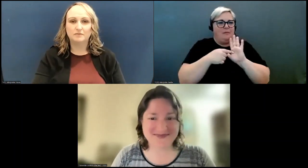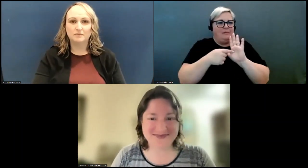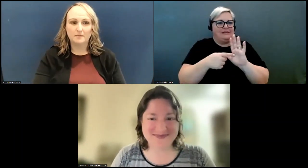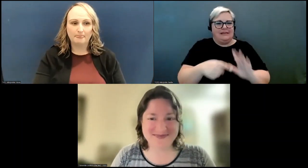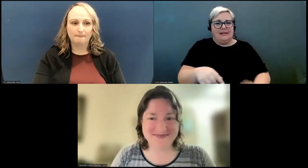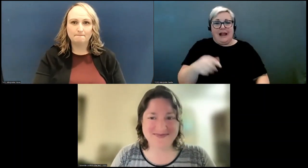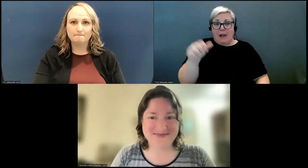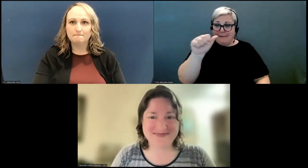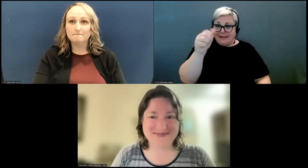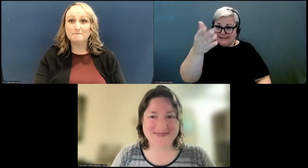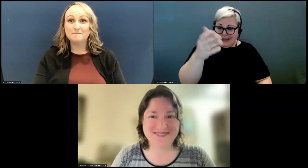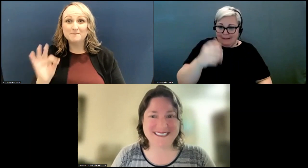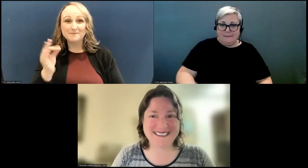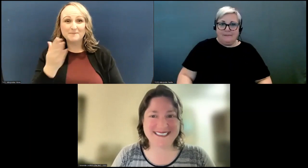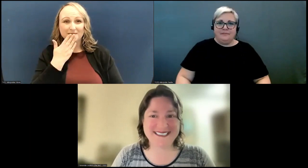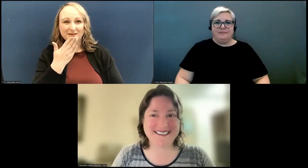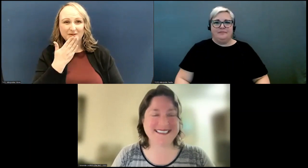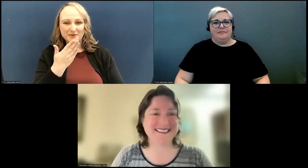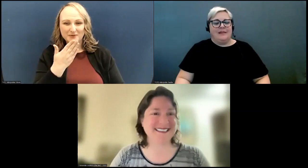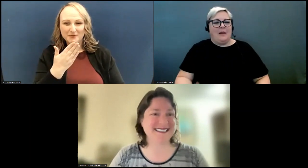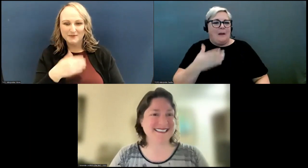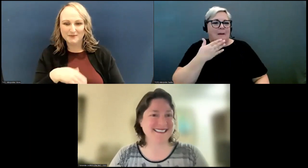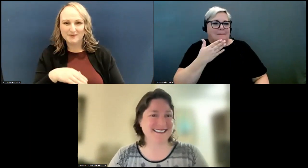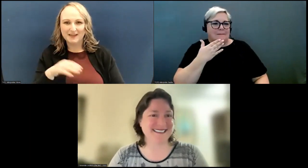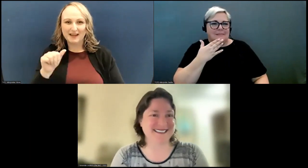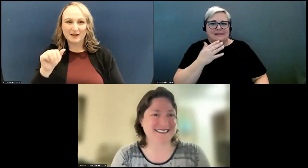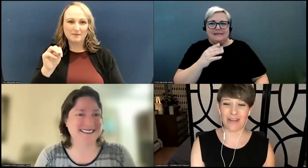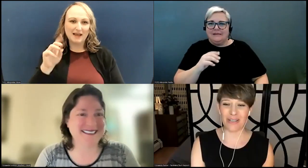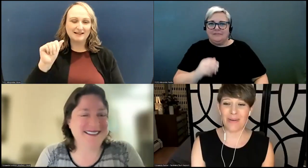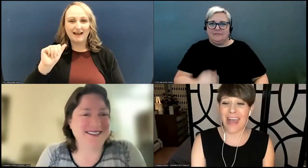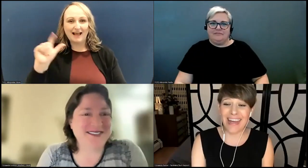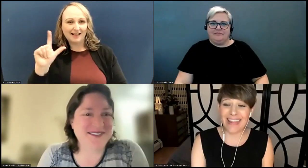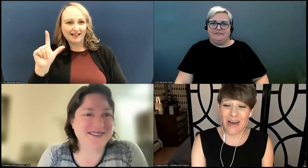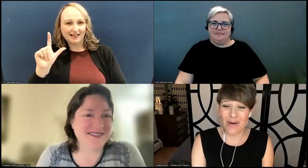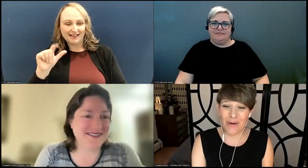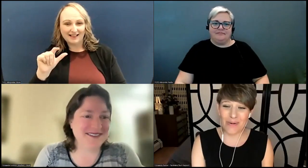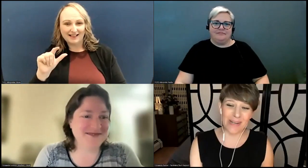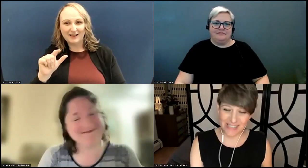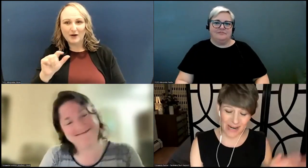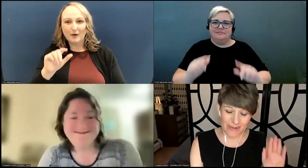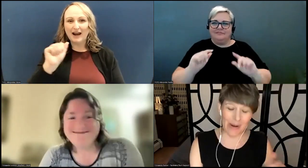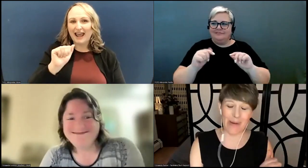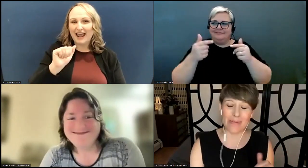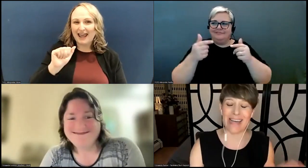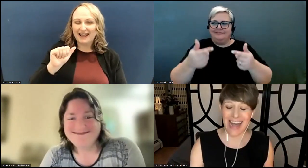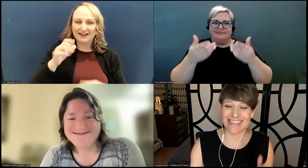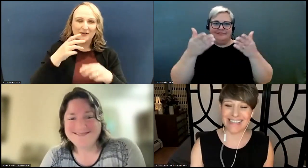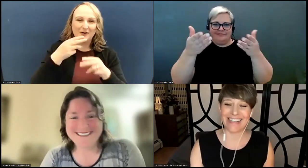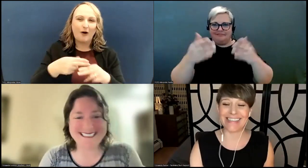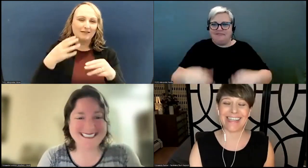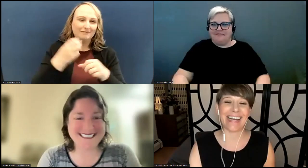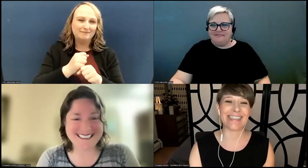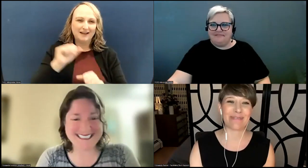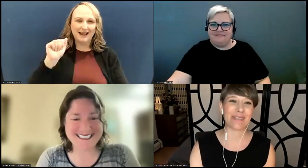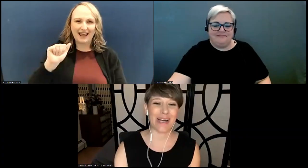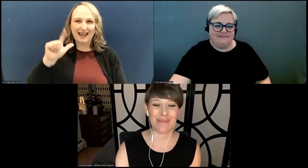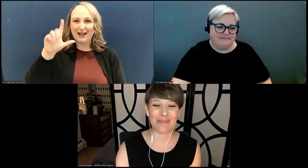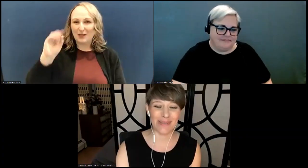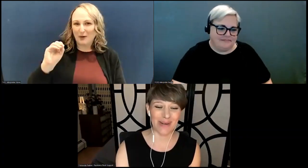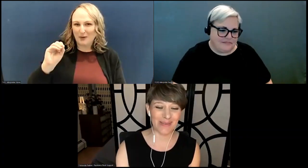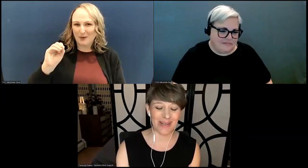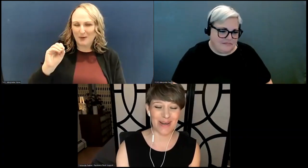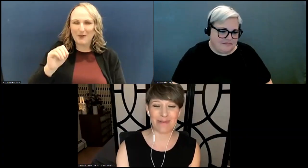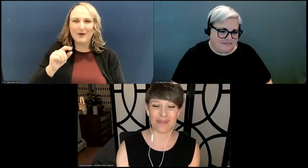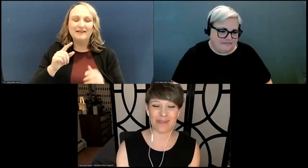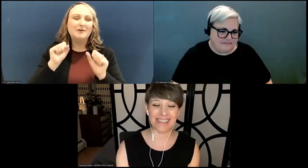Thank you, Amanda L., or as we affectionately call you, ALO, which I will probably accidentally say several